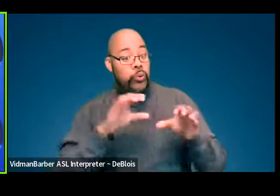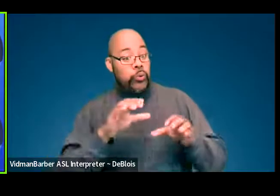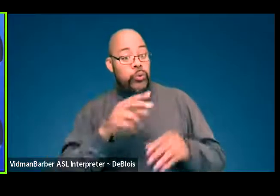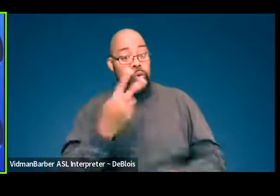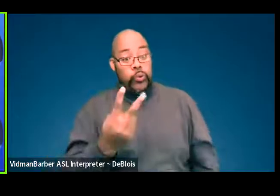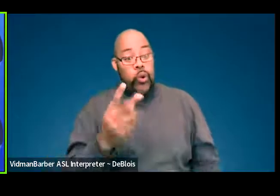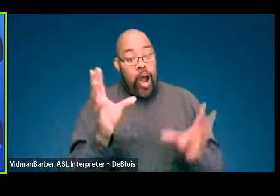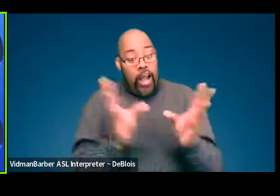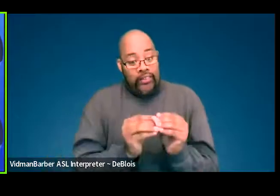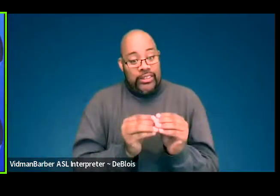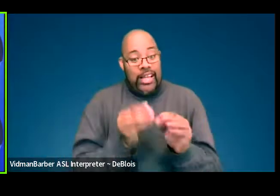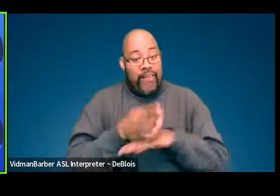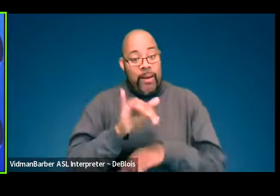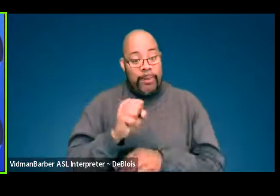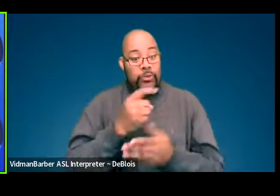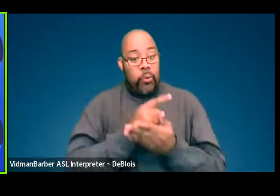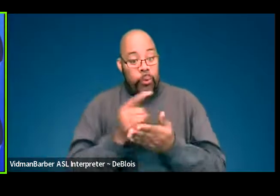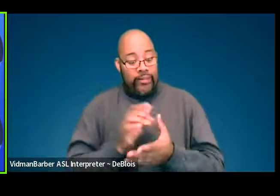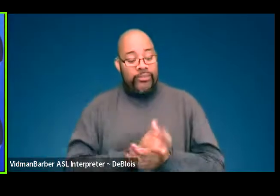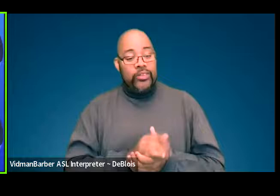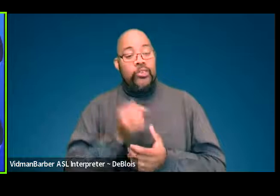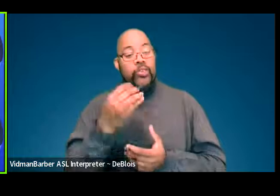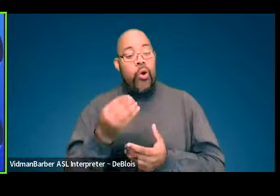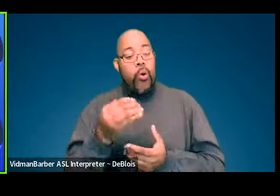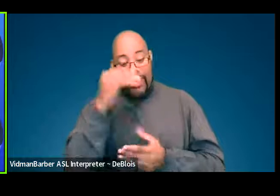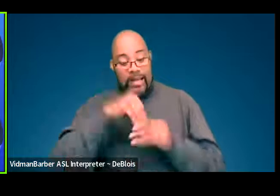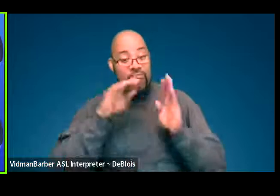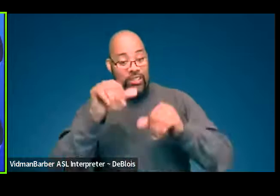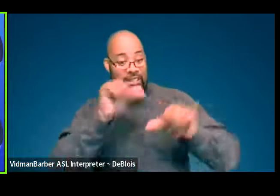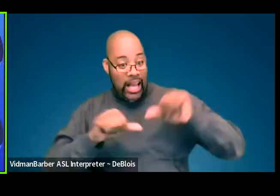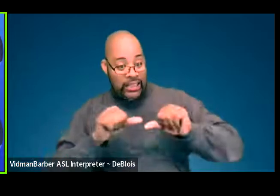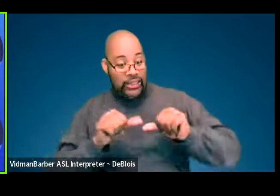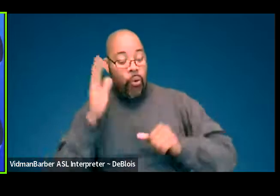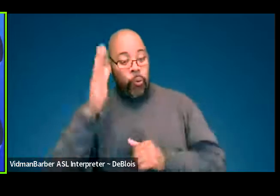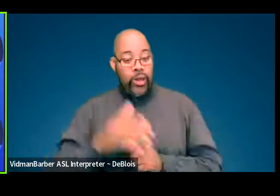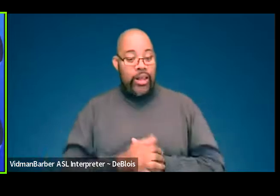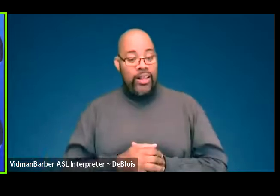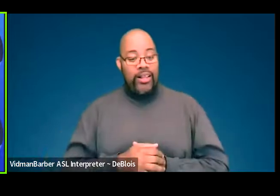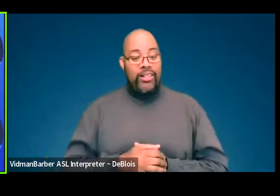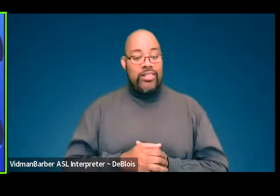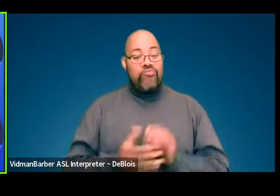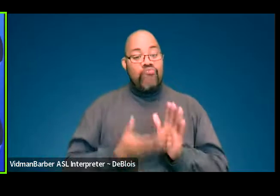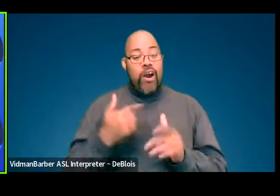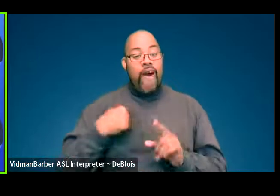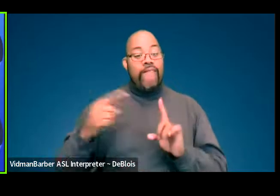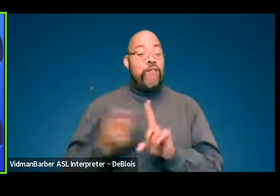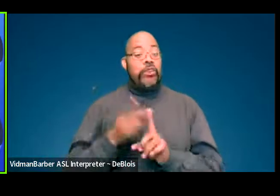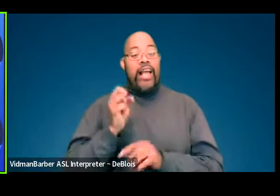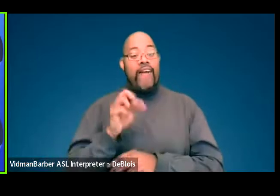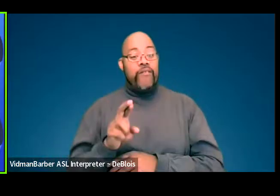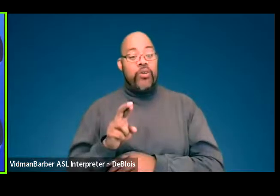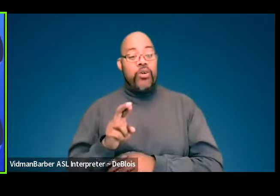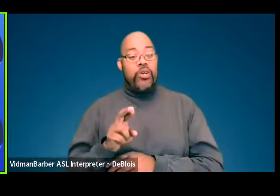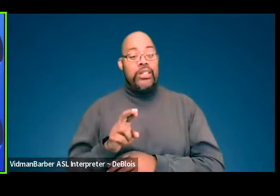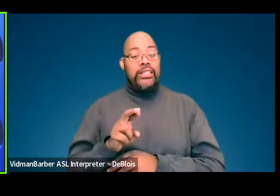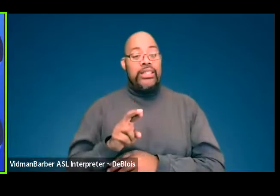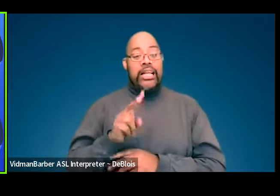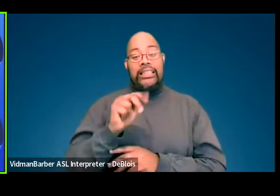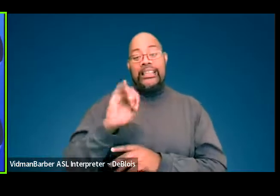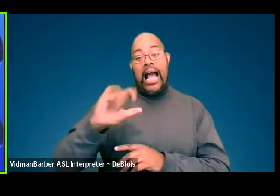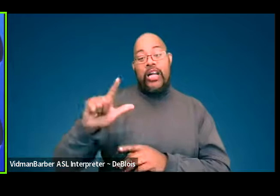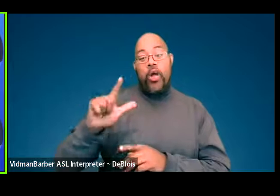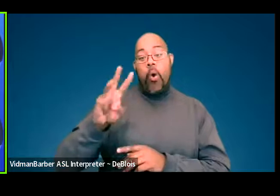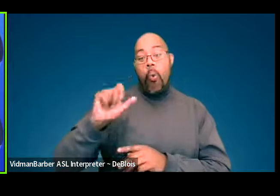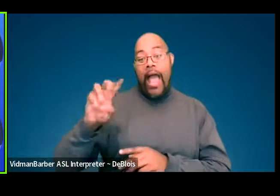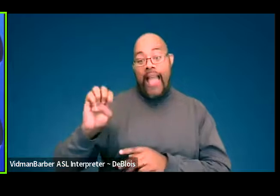2 conferences after BIMS week. So Black and Marine Science will be running our first ever tidal wave